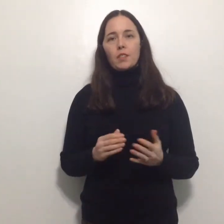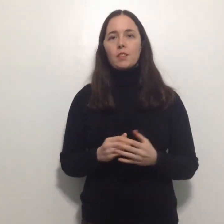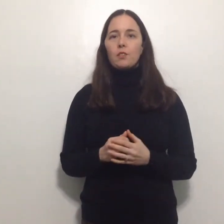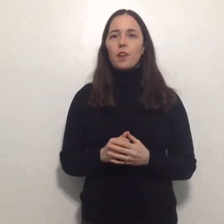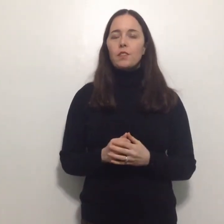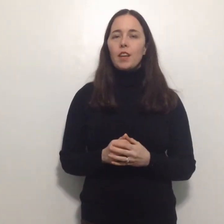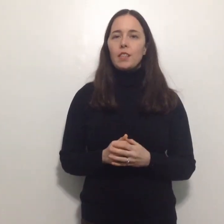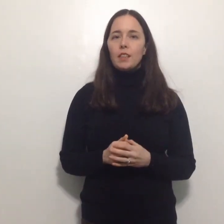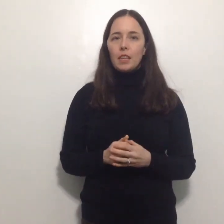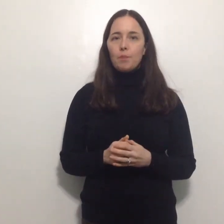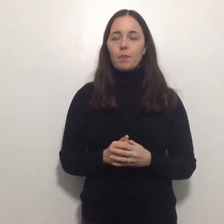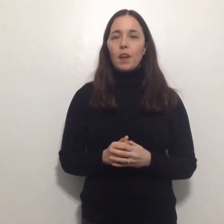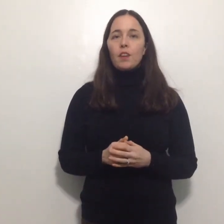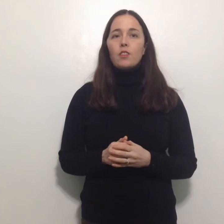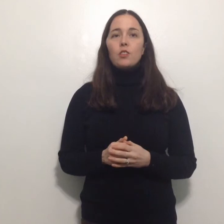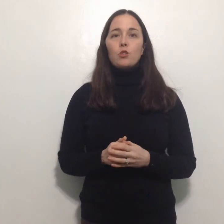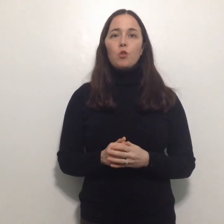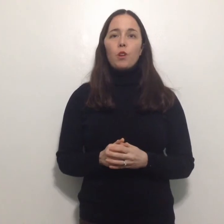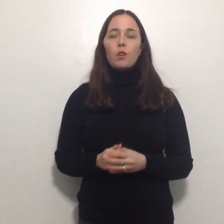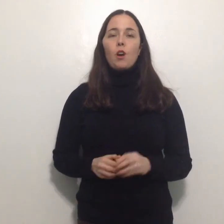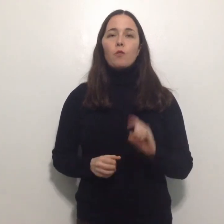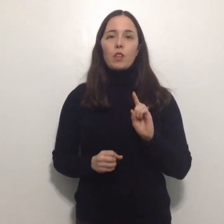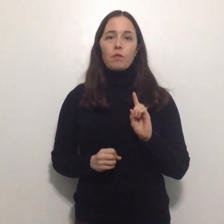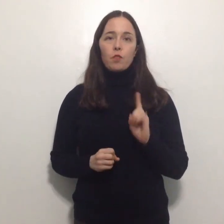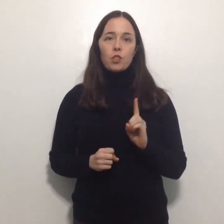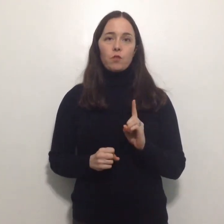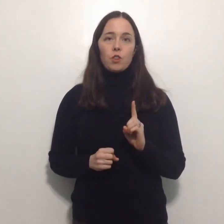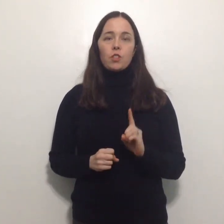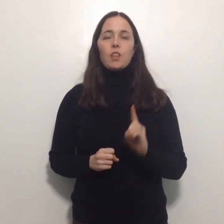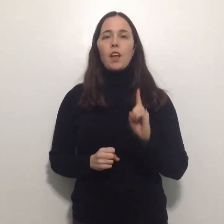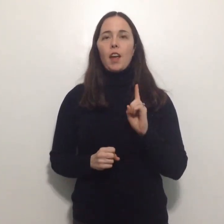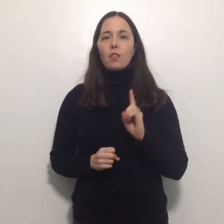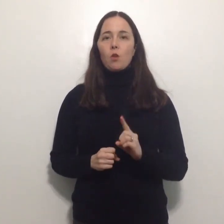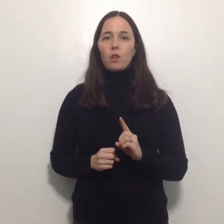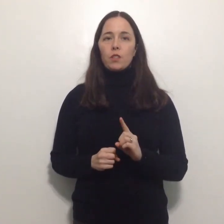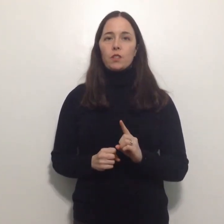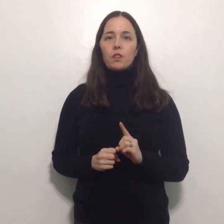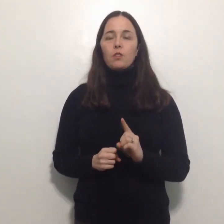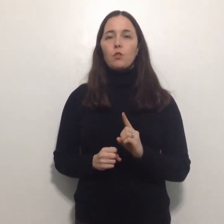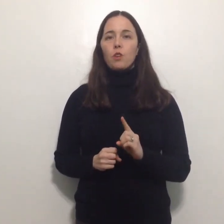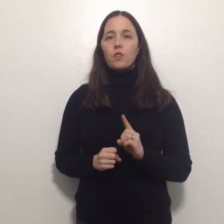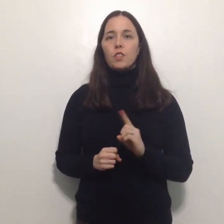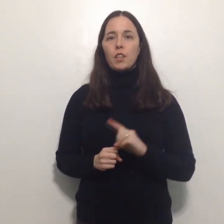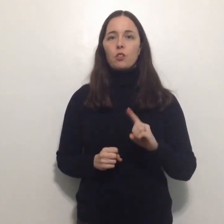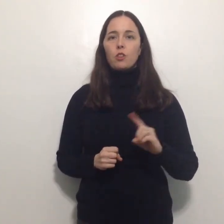the 2018 theme. This is a tutorial for the first verse and the chorus. Tutorials for second, third, and